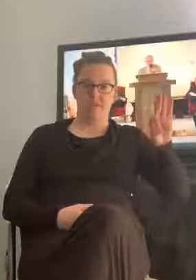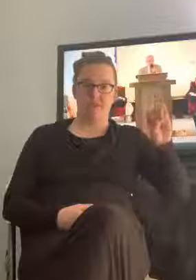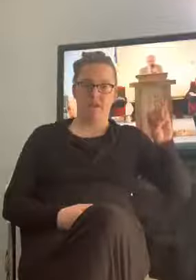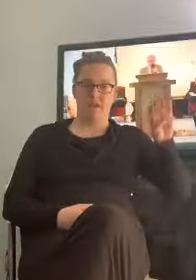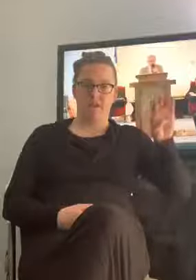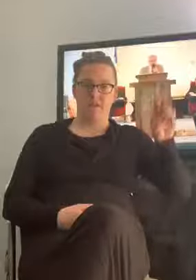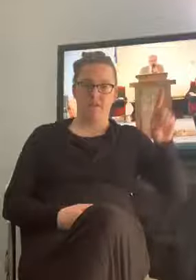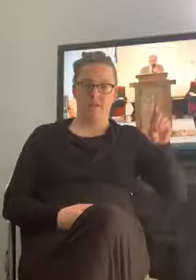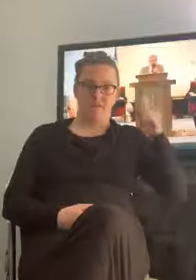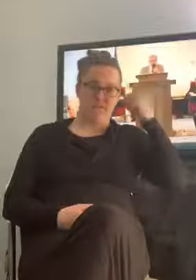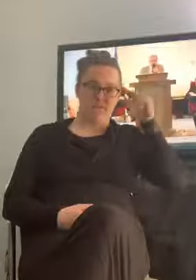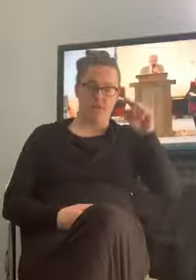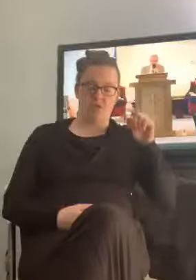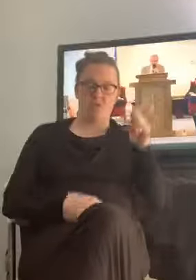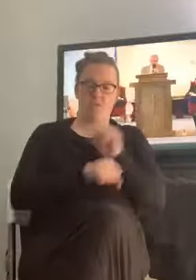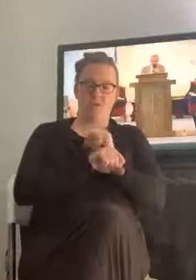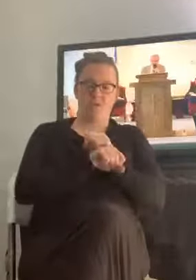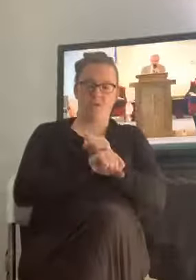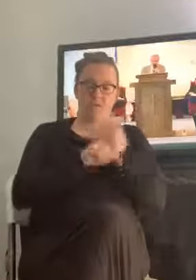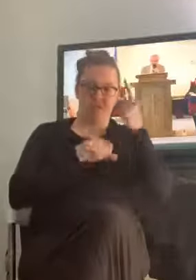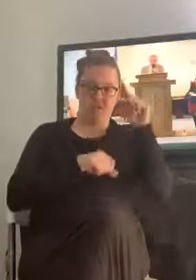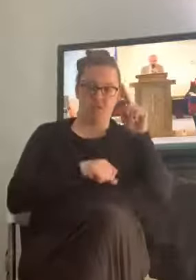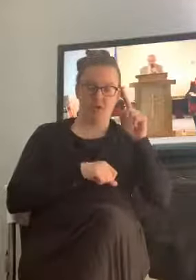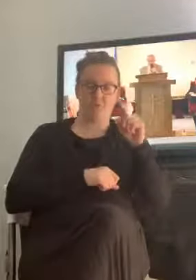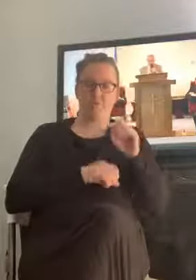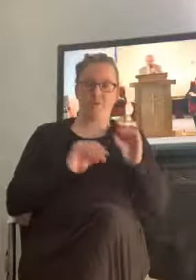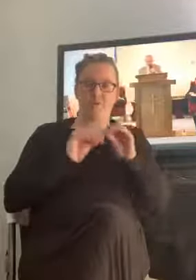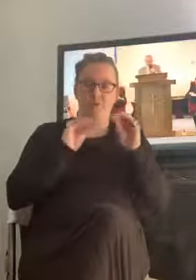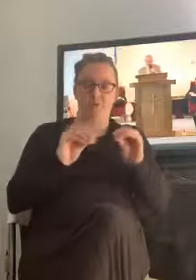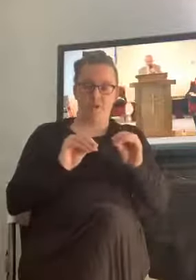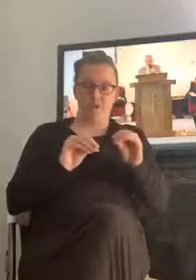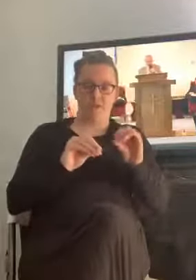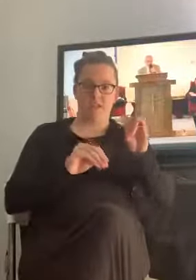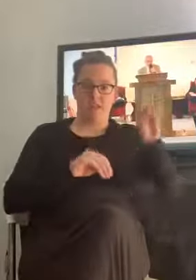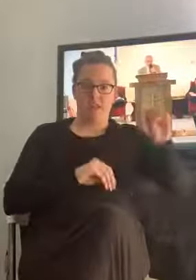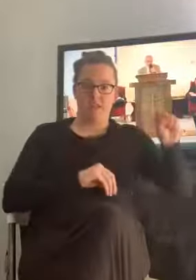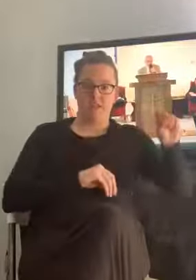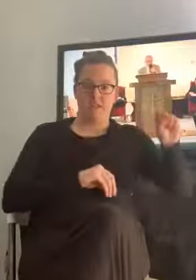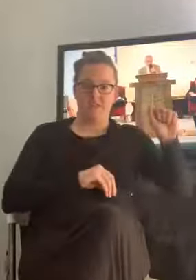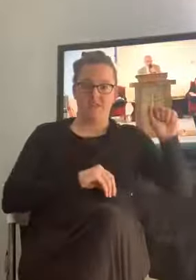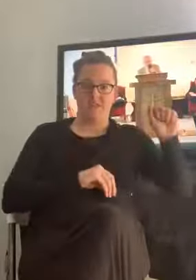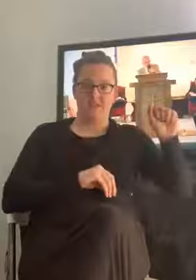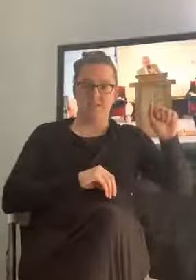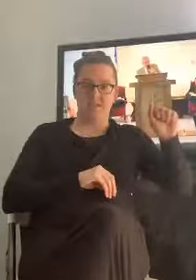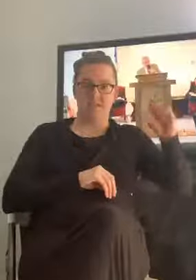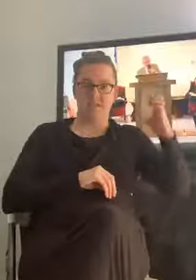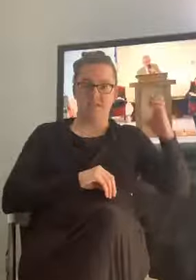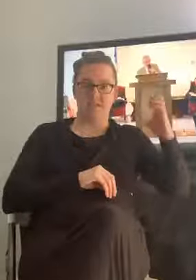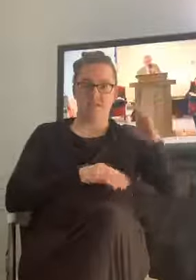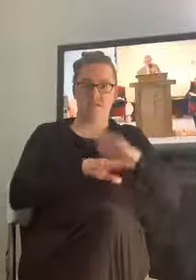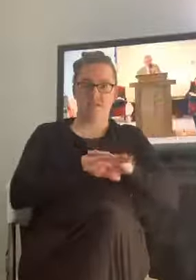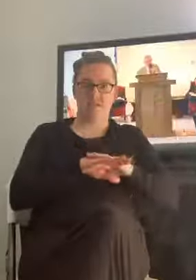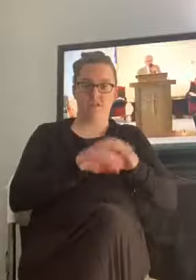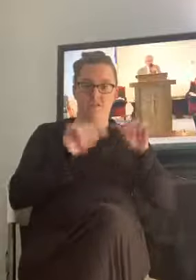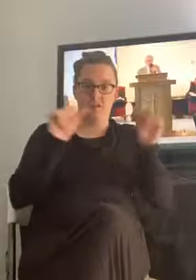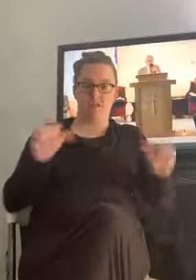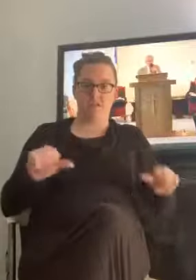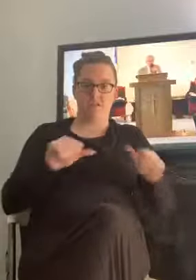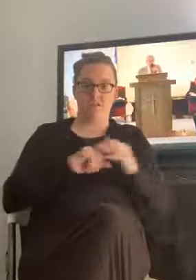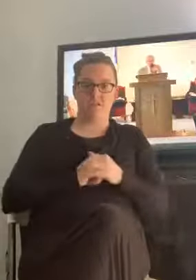See thou how faith wrought with his works, and by